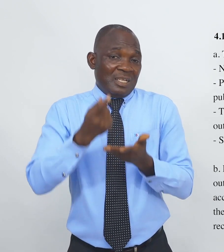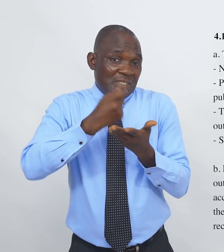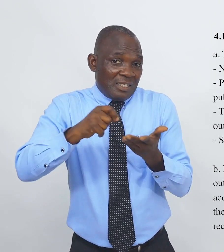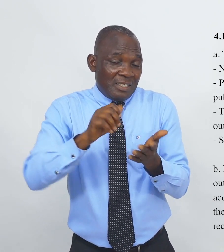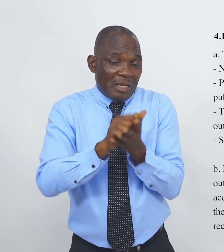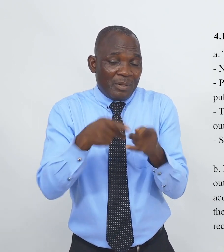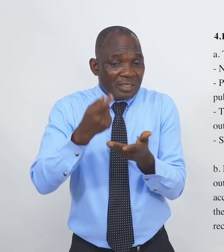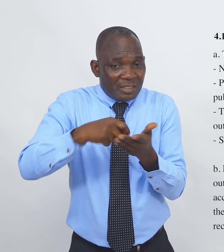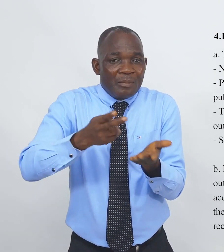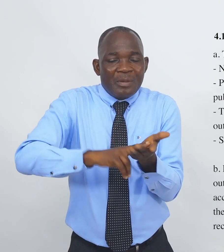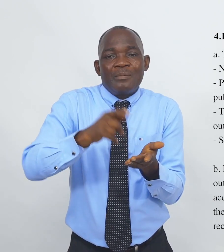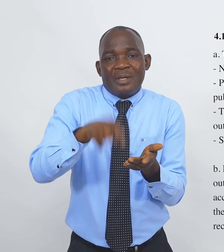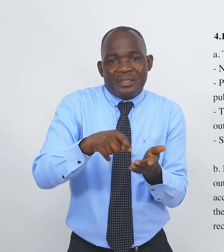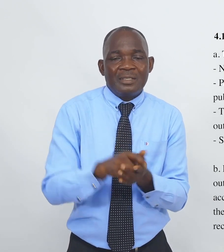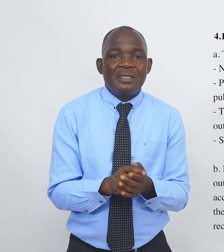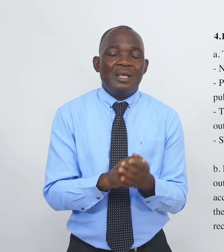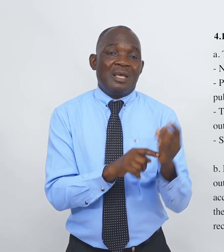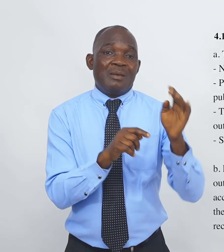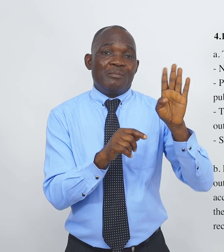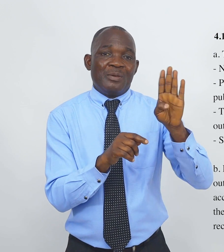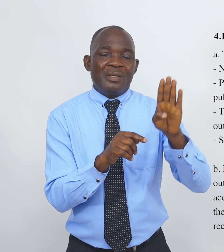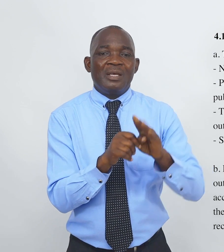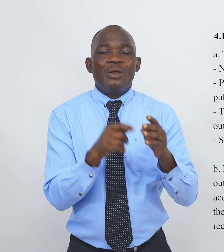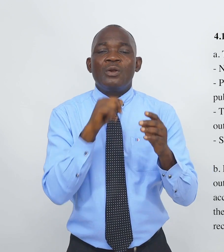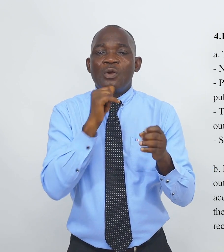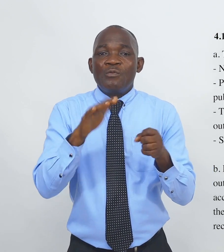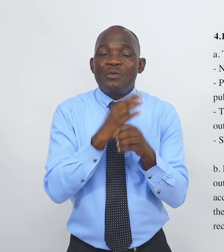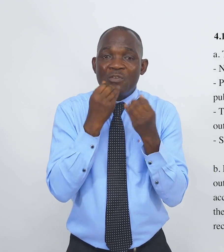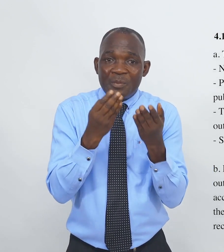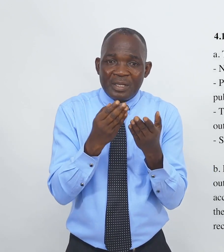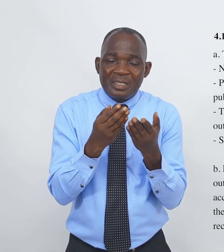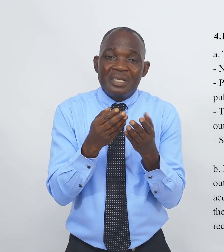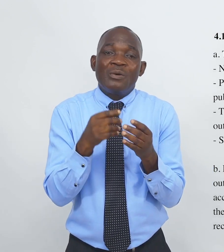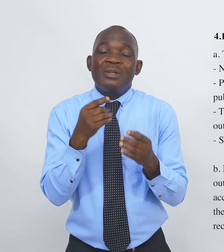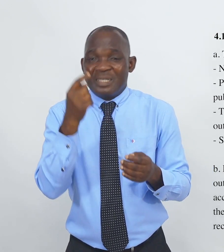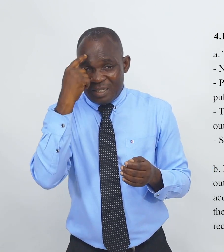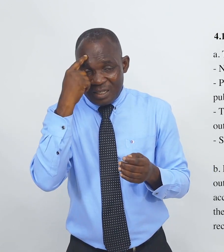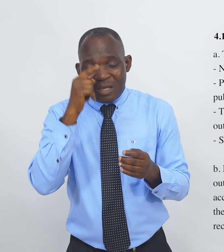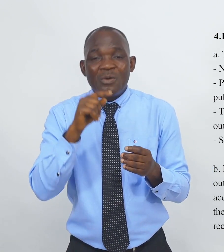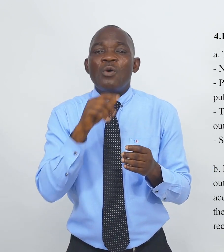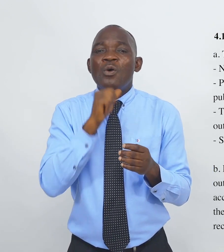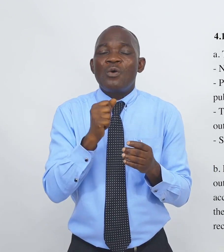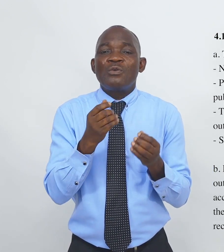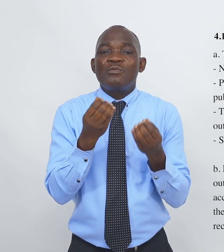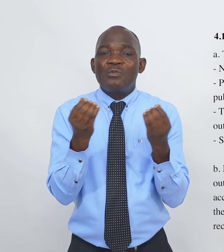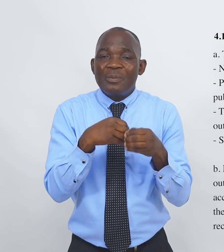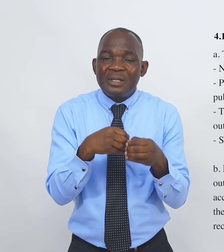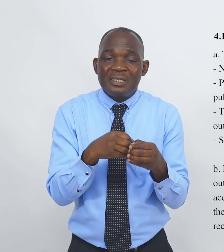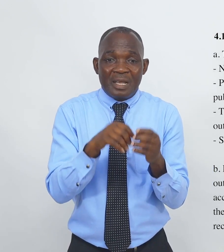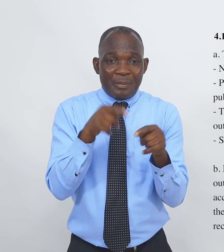Signature of the applicant. B. For incomplete information claimed or out-of-date records, the